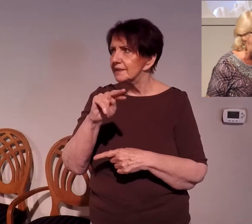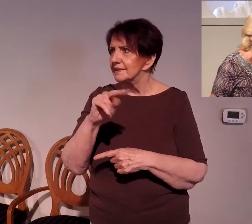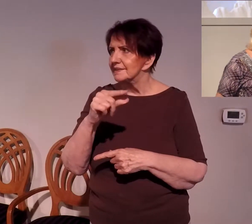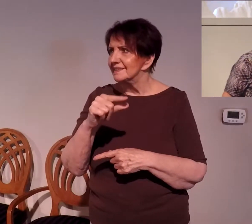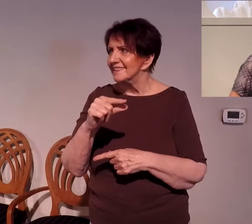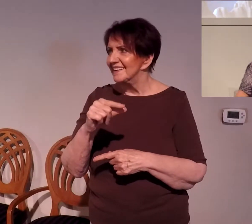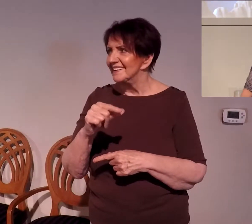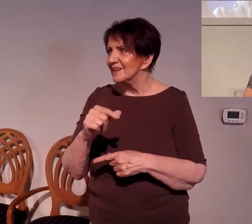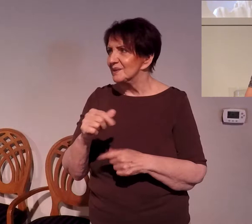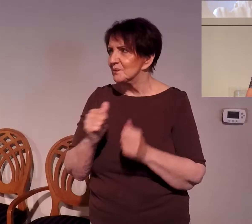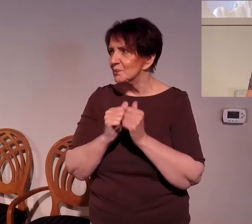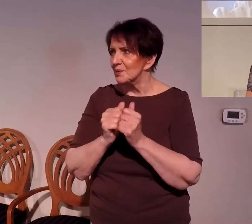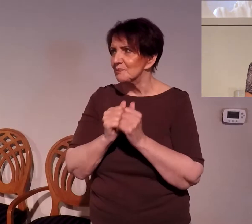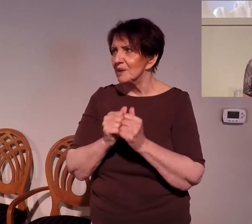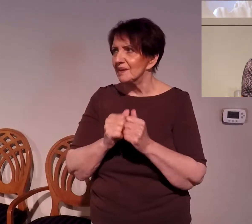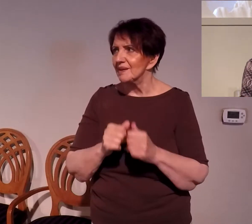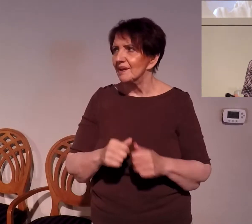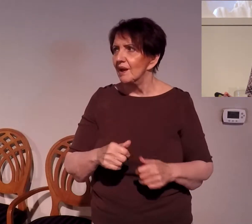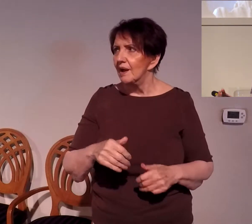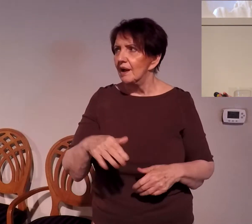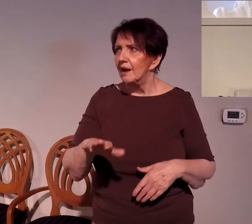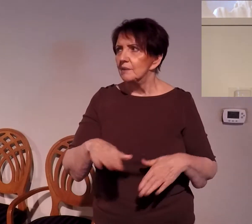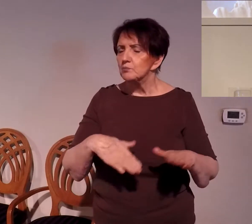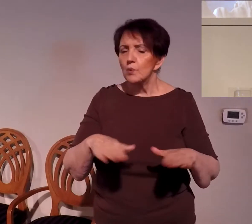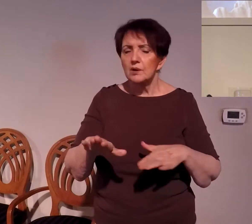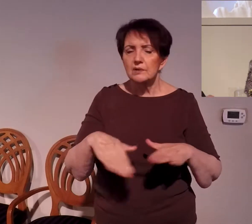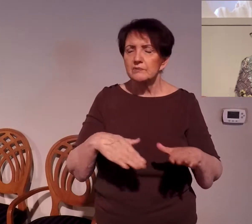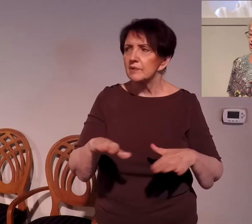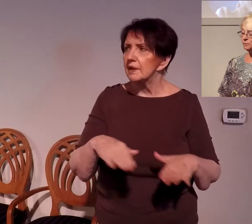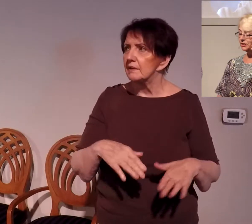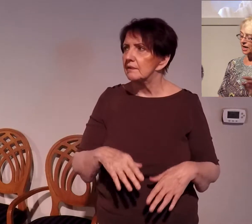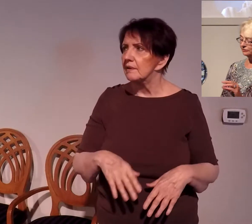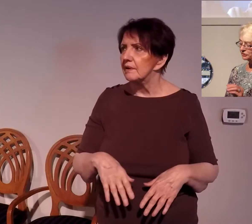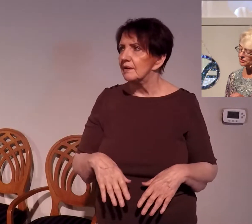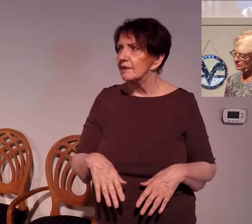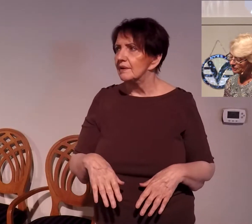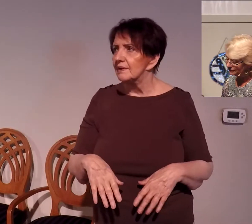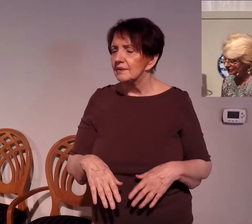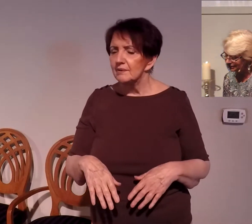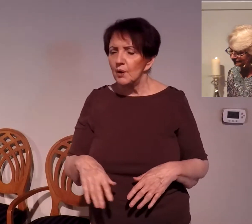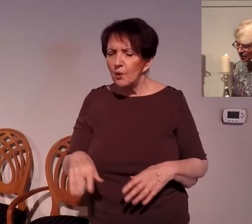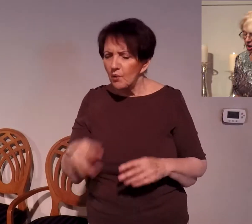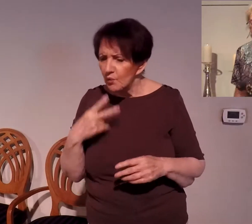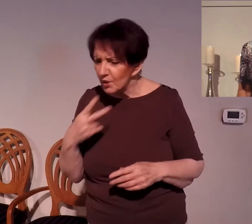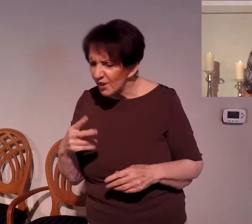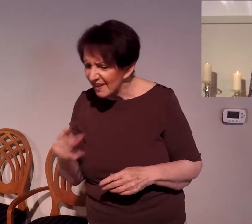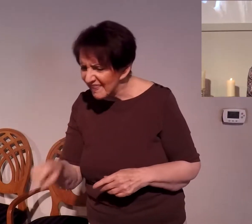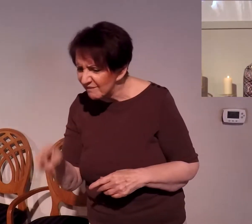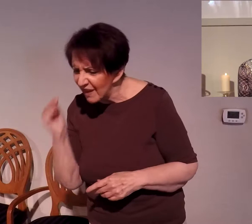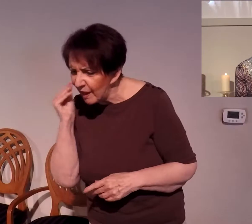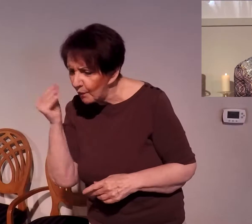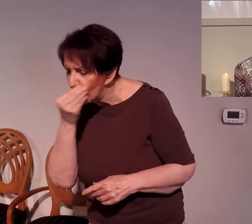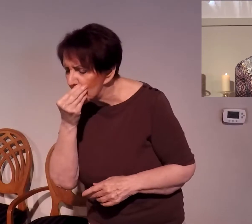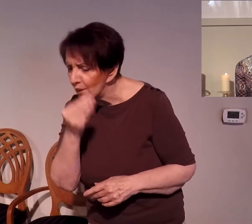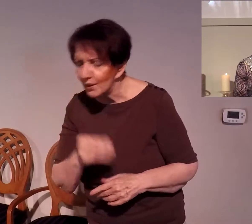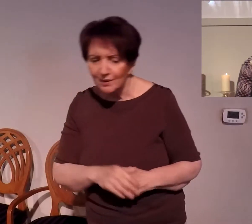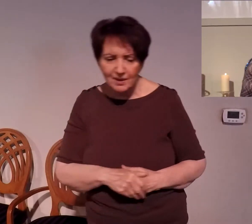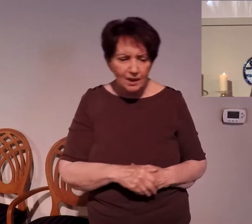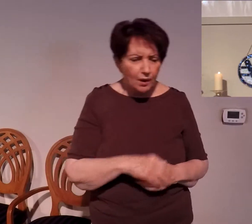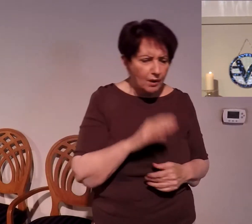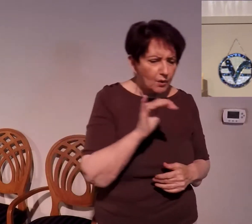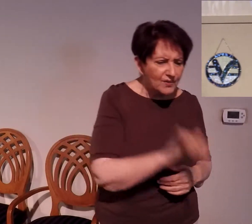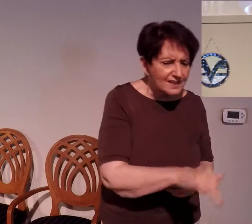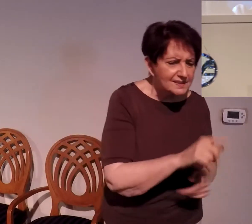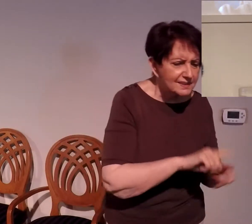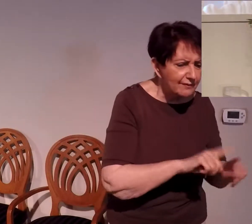annoying, but I'm walking around as I'm hiking, I'm like, oh my God, look, there's a little lily. Oh, that's a penstemon.